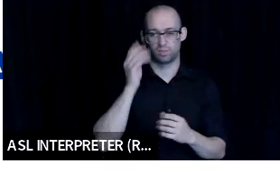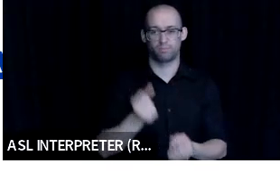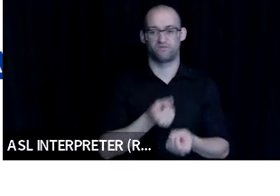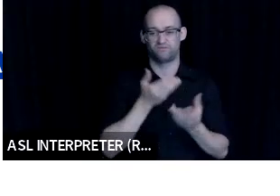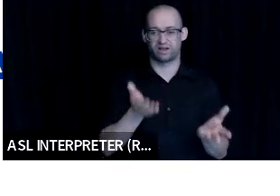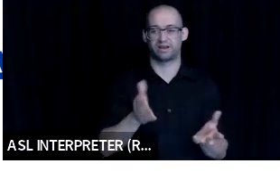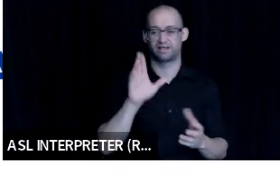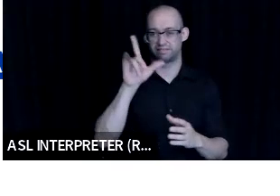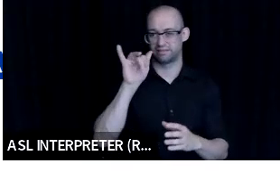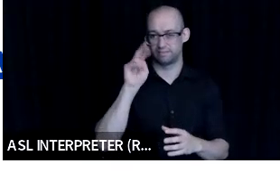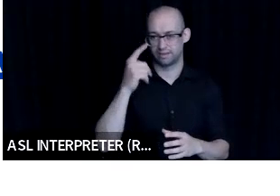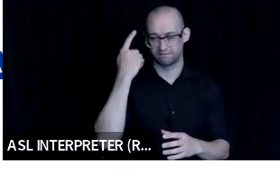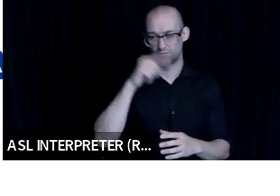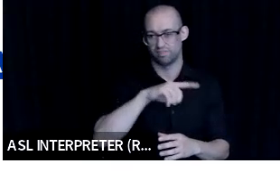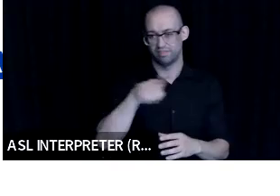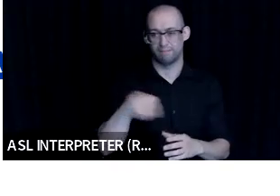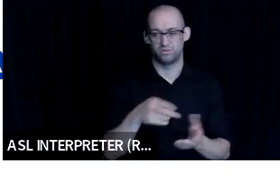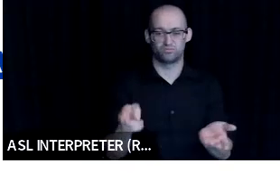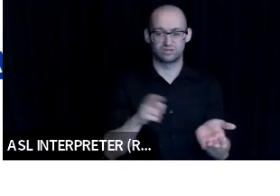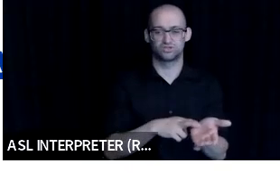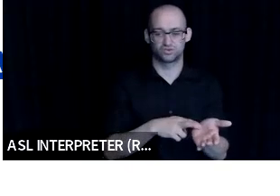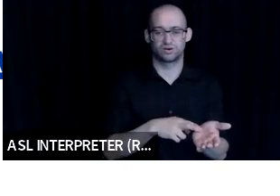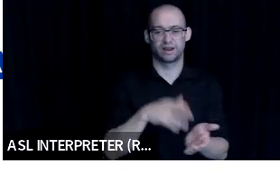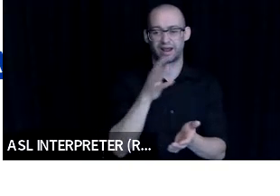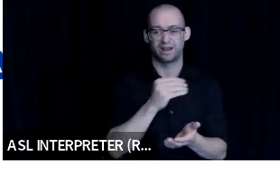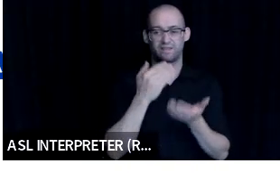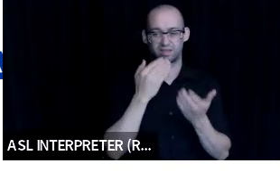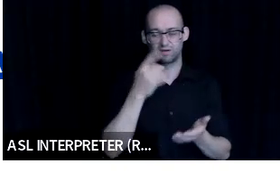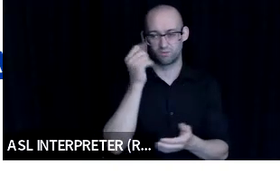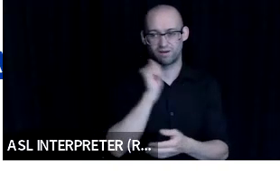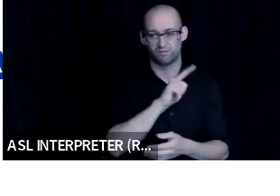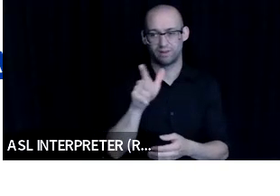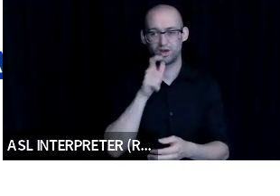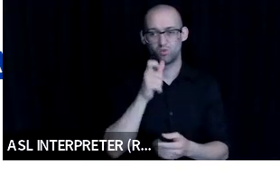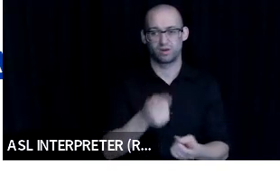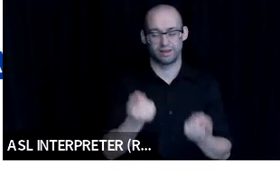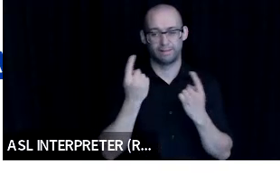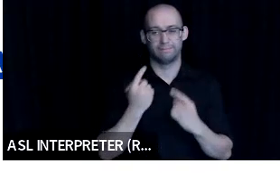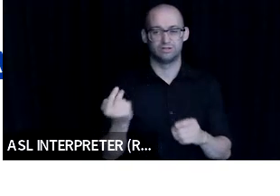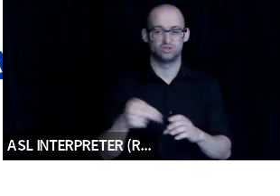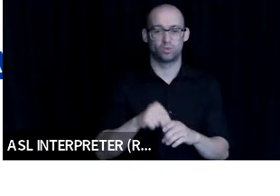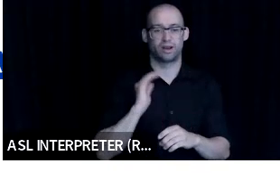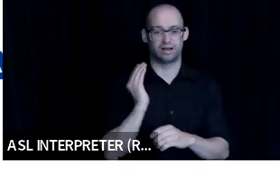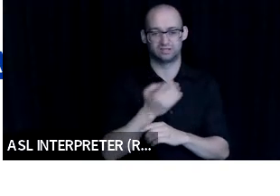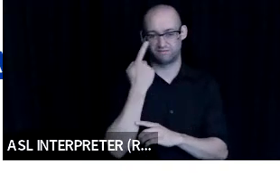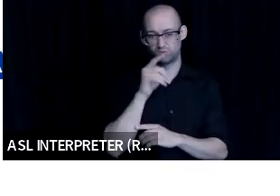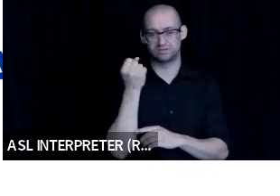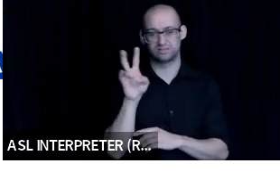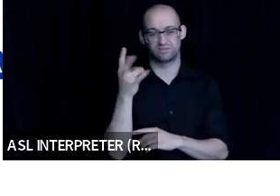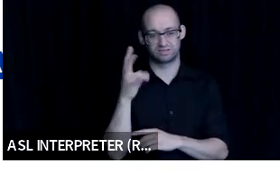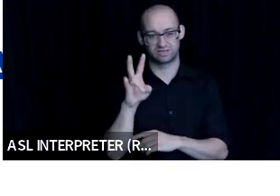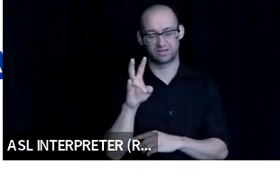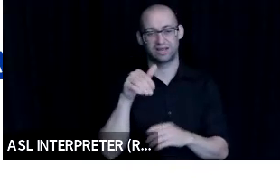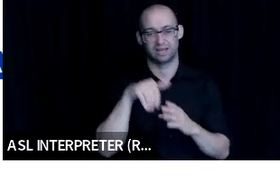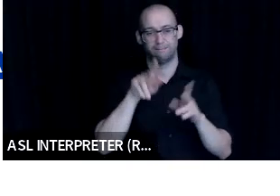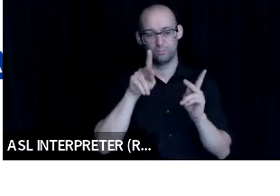the link for them to register. And also just to thank you for everyone who did come out and join us for the 17 in-person events that we did